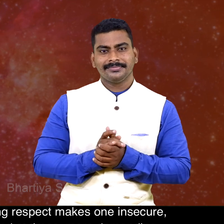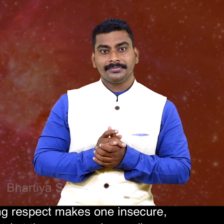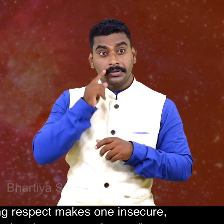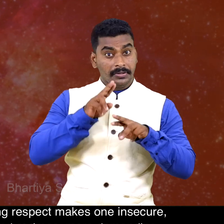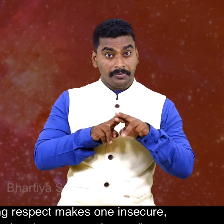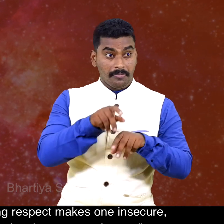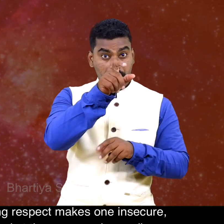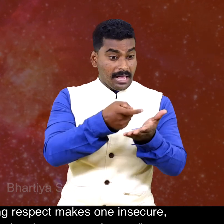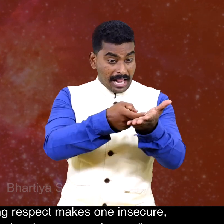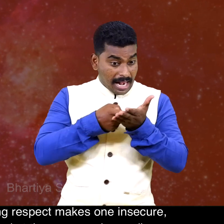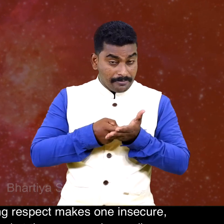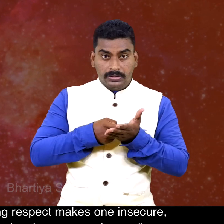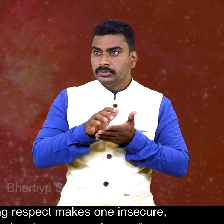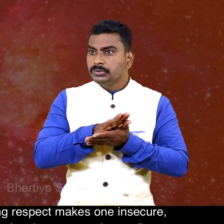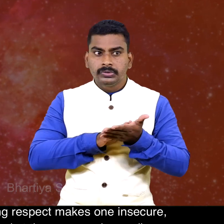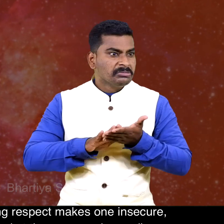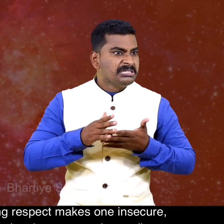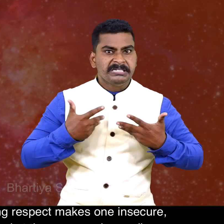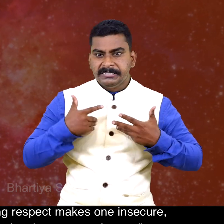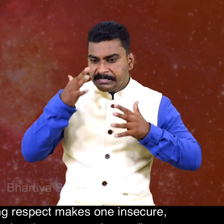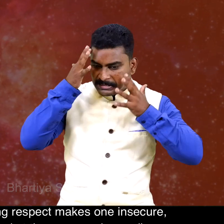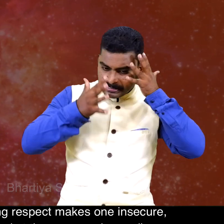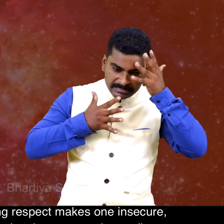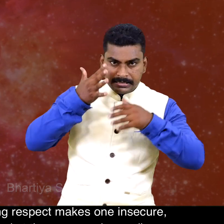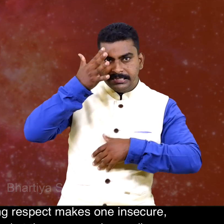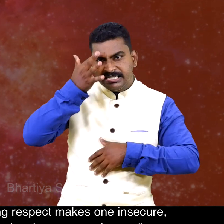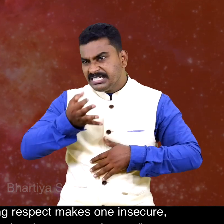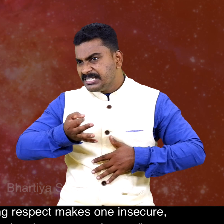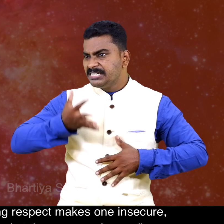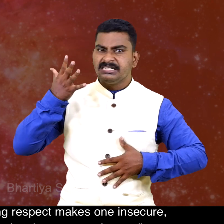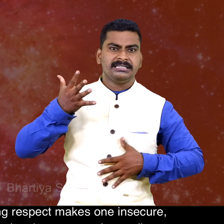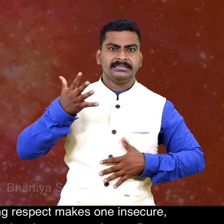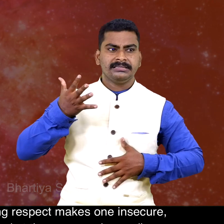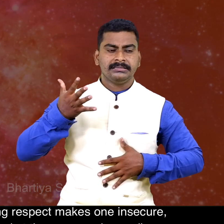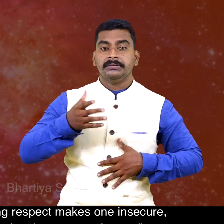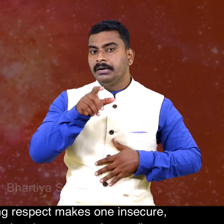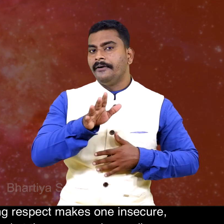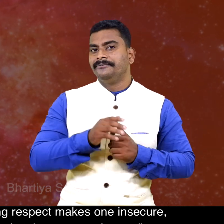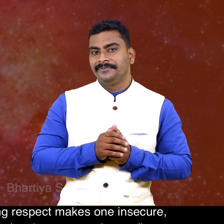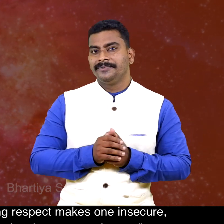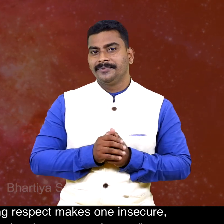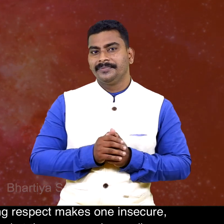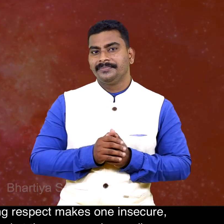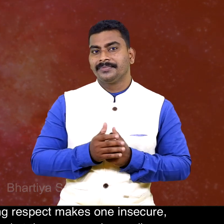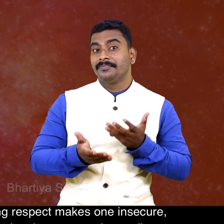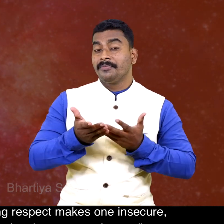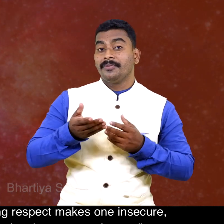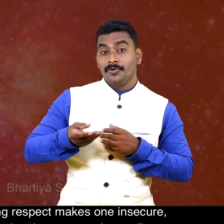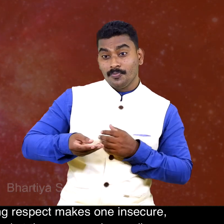makes one insecure, angry, and at times more and more demanding.